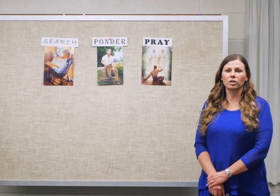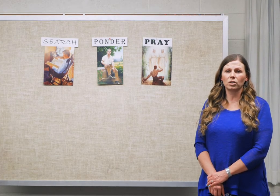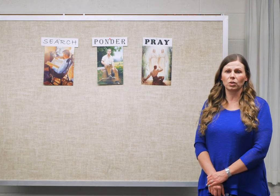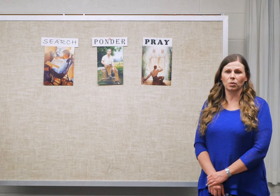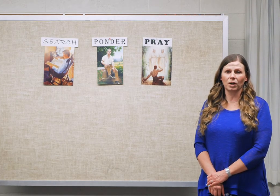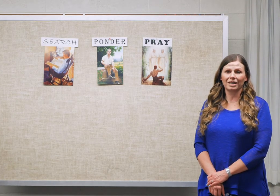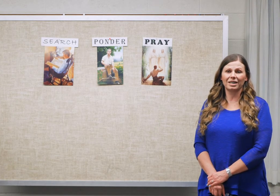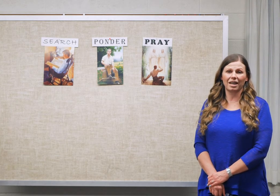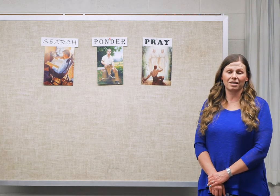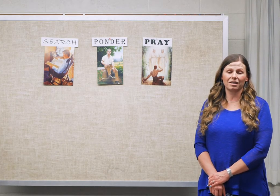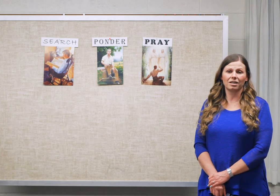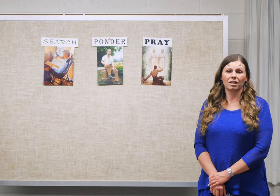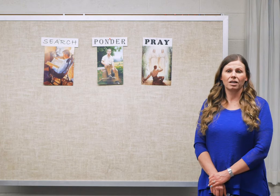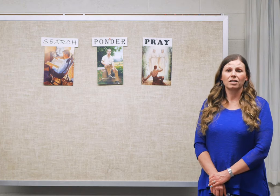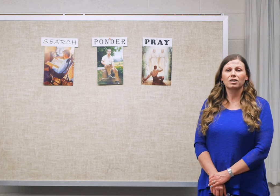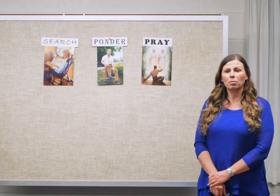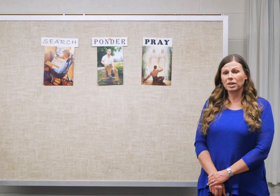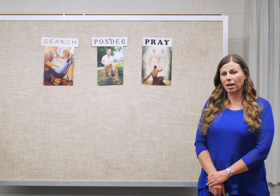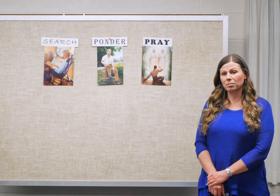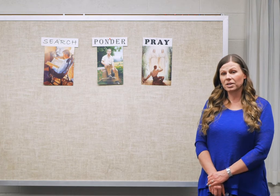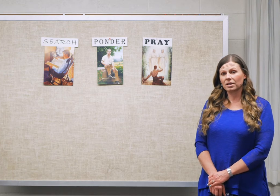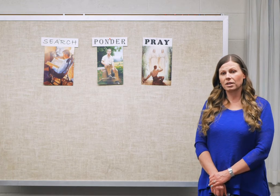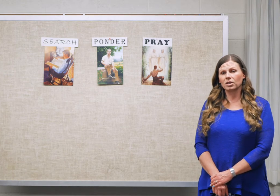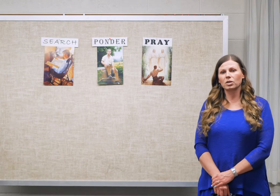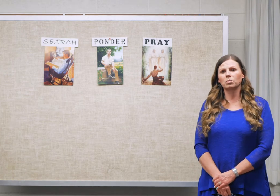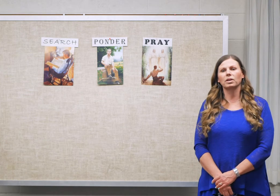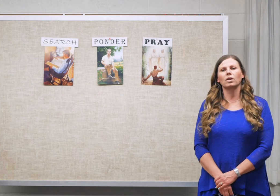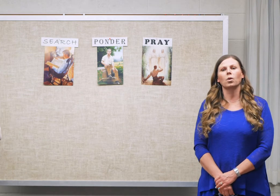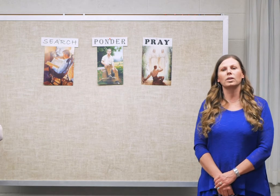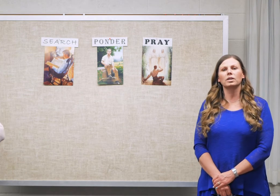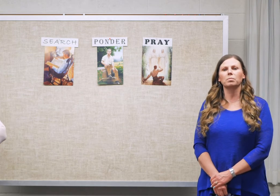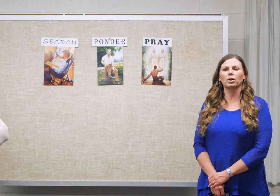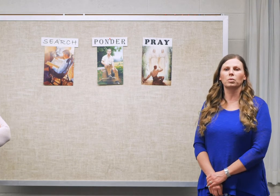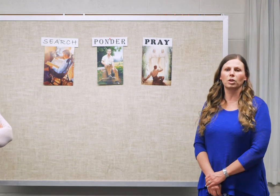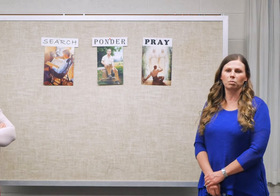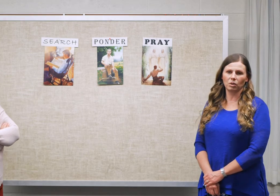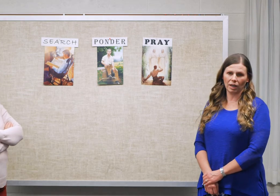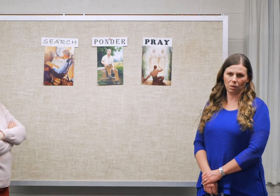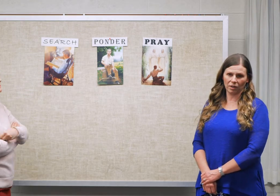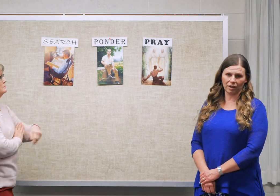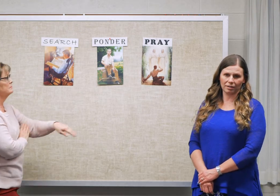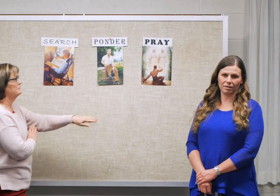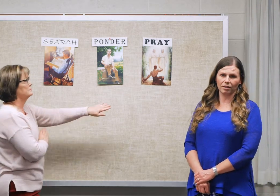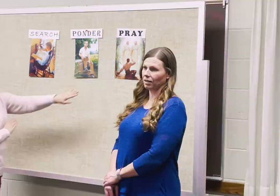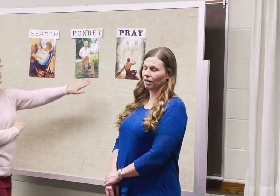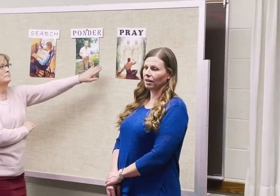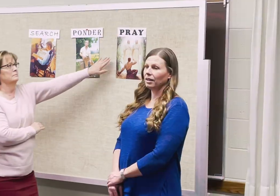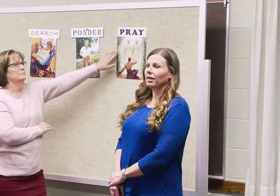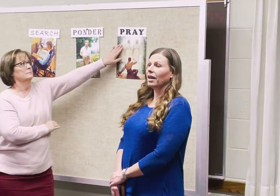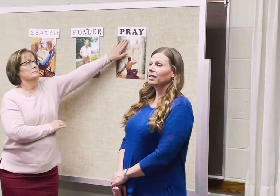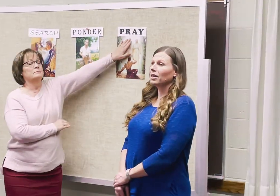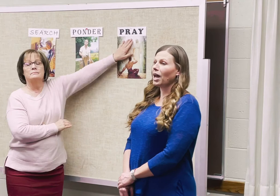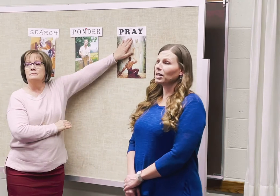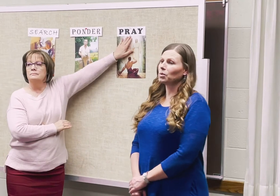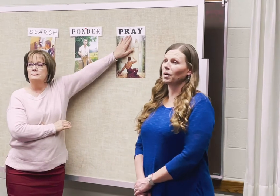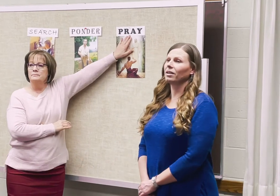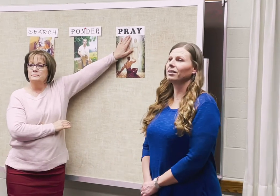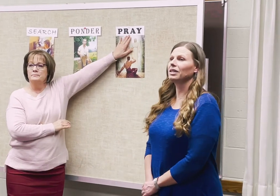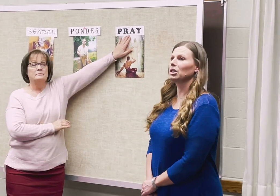do next. Sometimes this is when the Holy Spirit will communicate with us. And the last one is